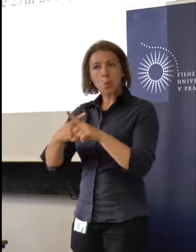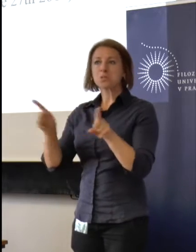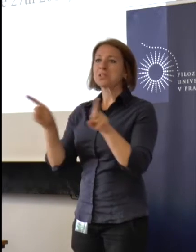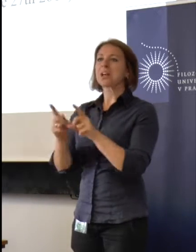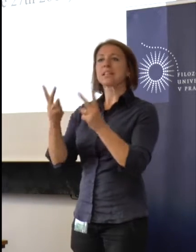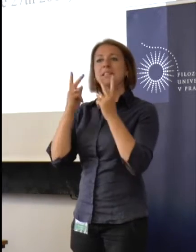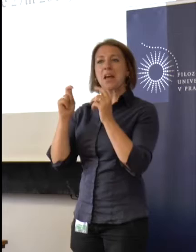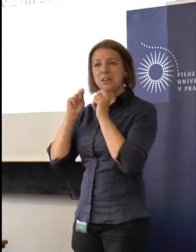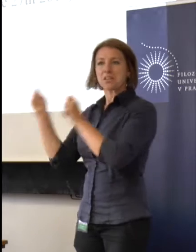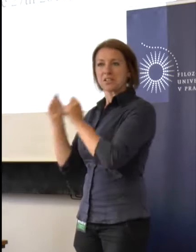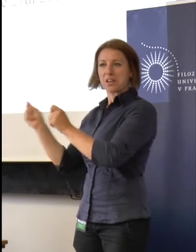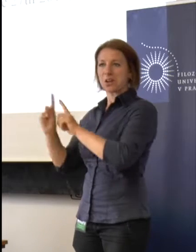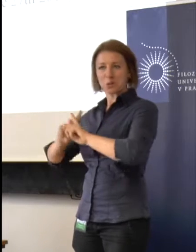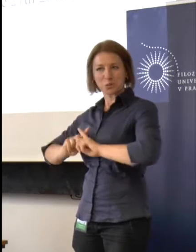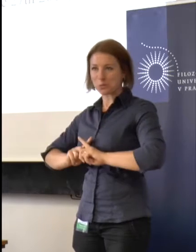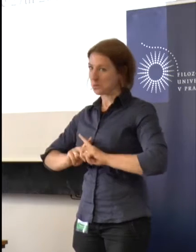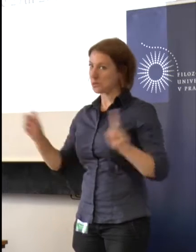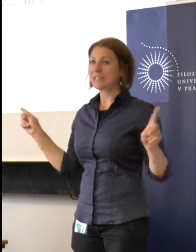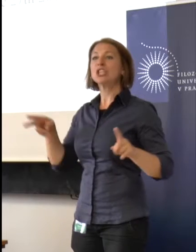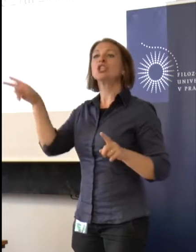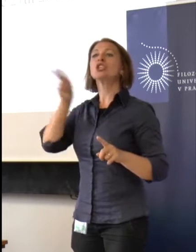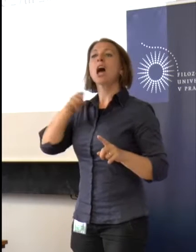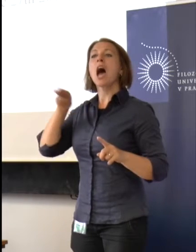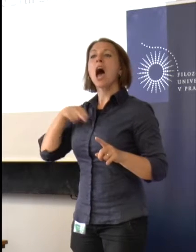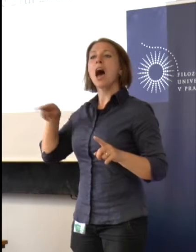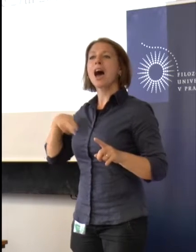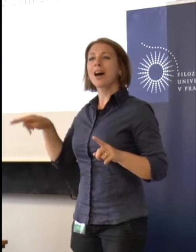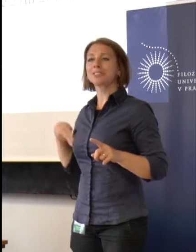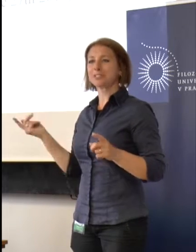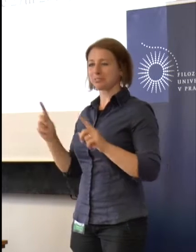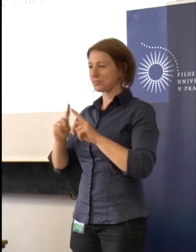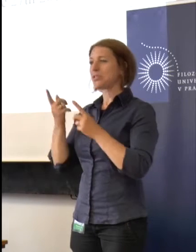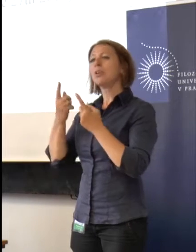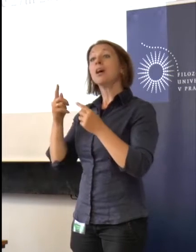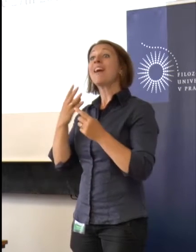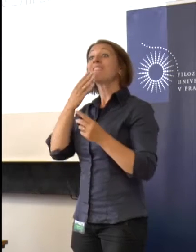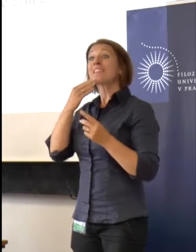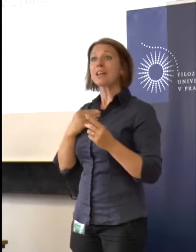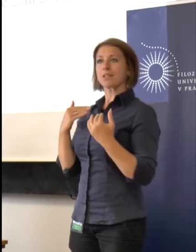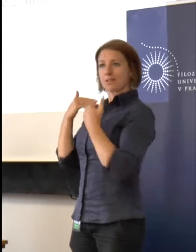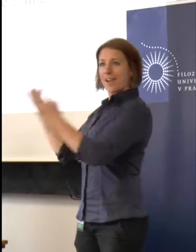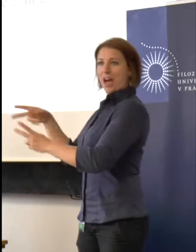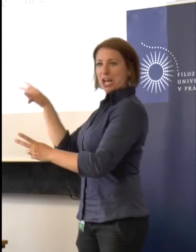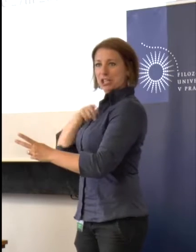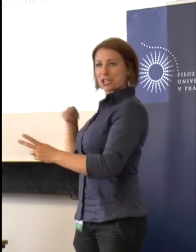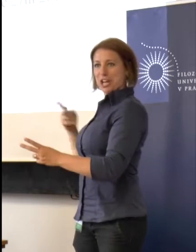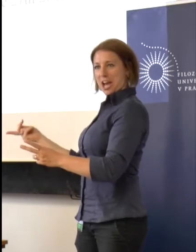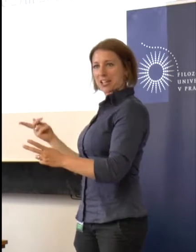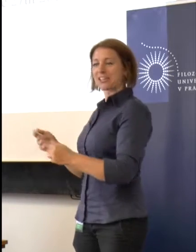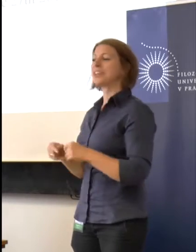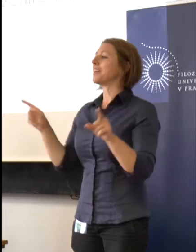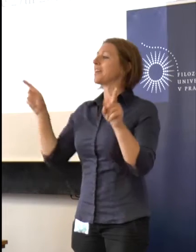des Lettres, and Commendatore nell'Ordine al Merito della Repubblica Italiana.